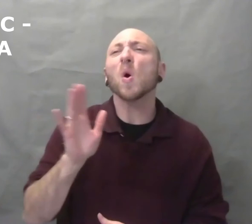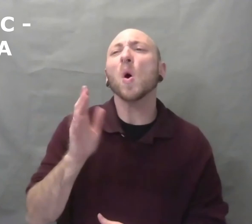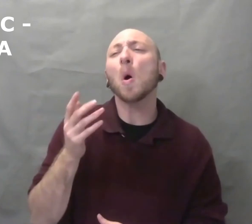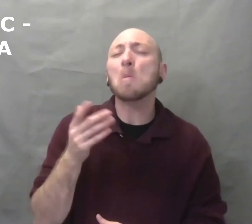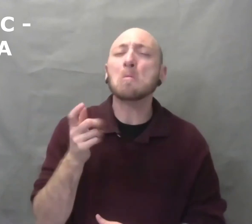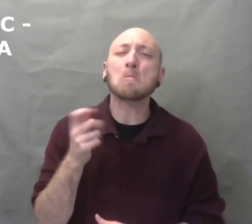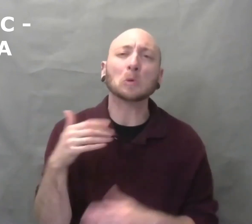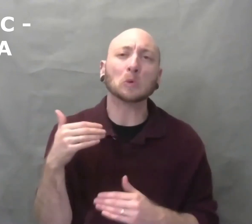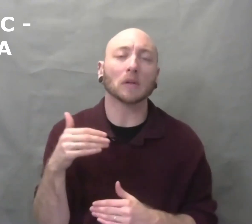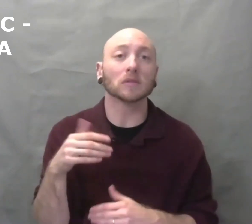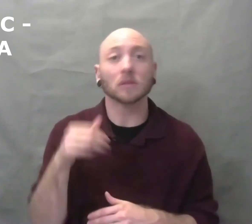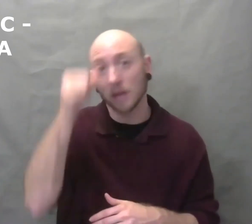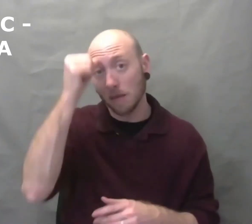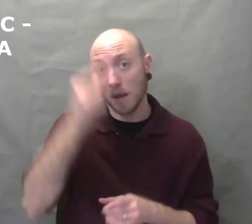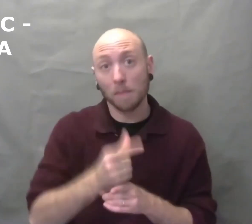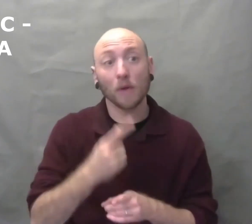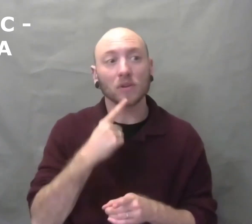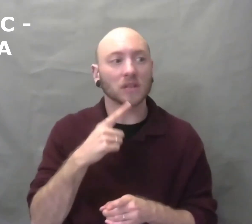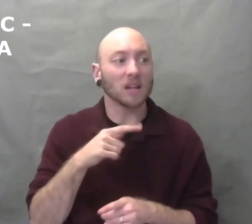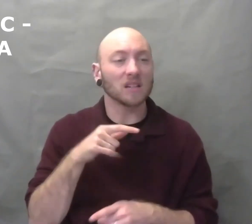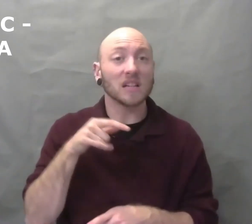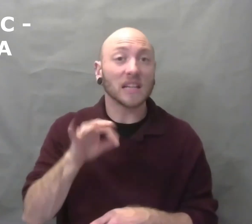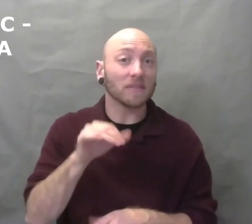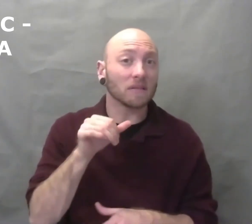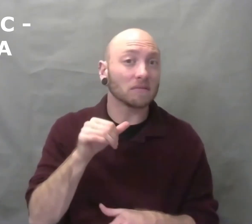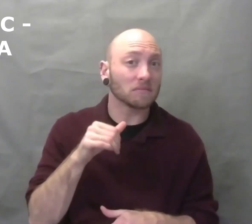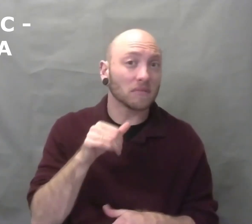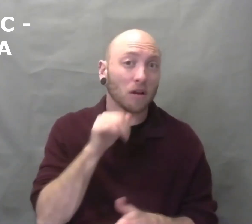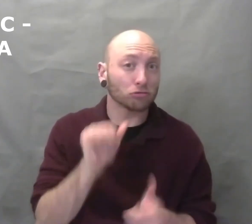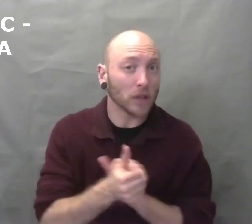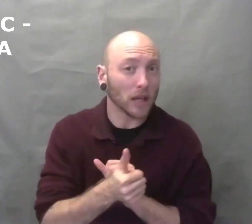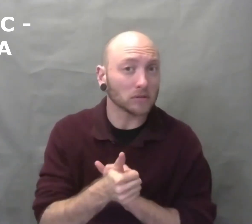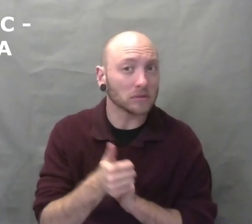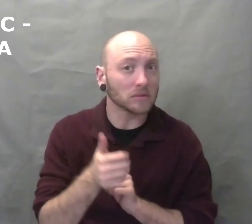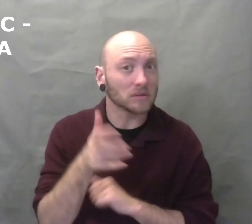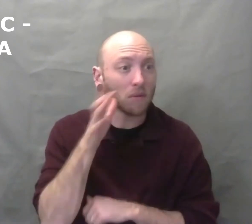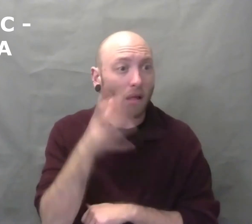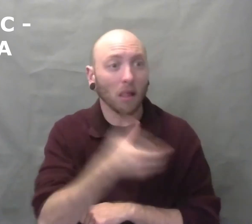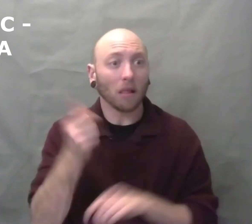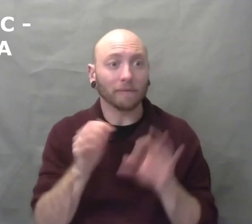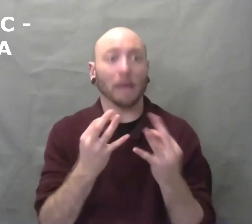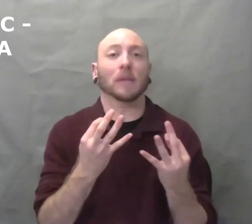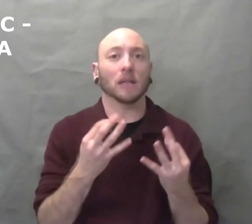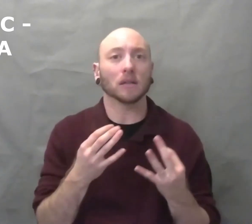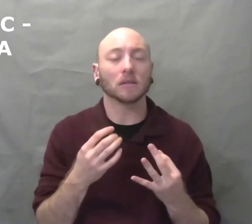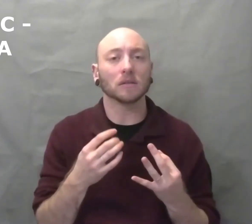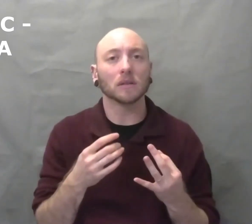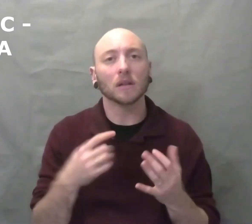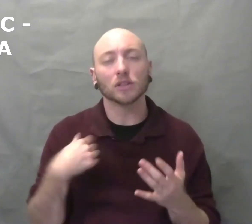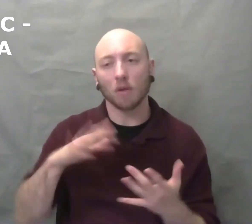my brother pulling the family was enough for me to reach out to a friend of mine. And he's like, look, I can help you, but I can't be your sponsor, even